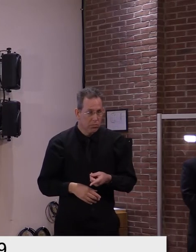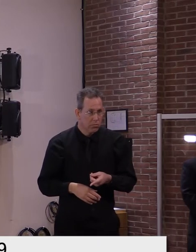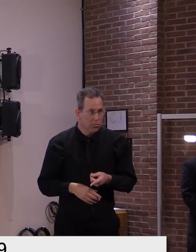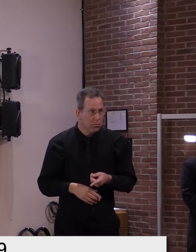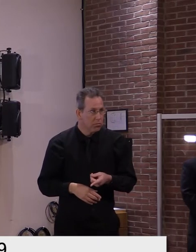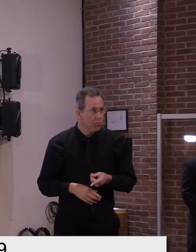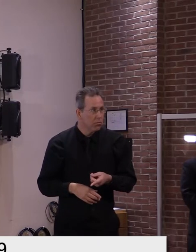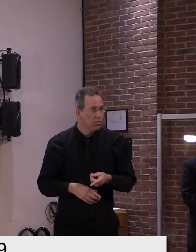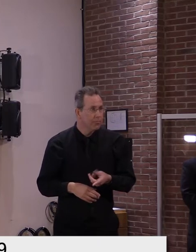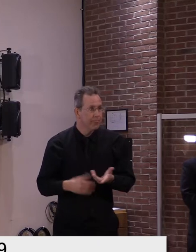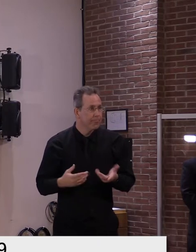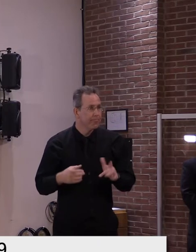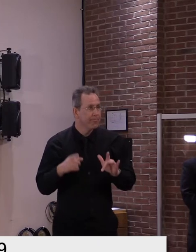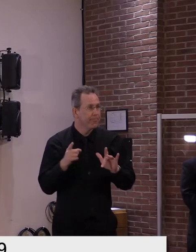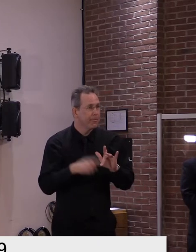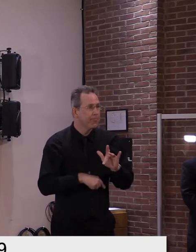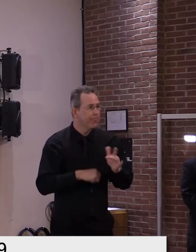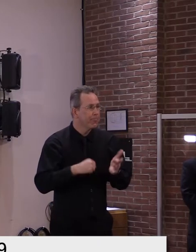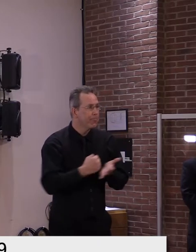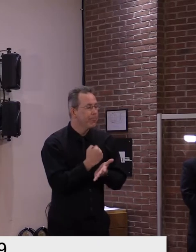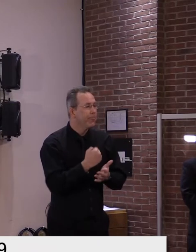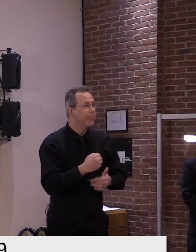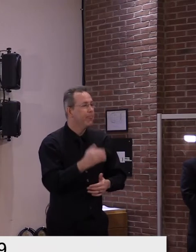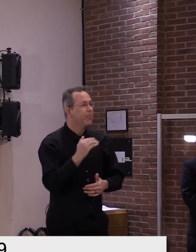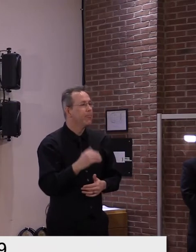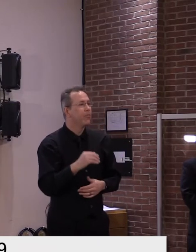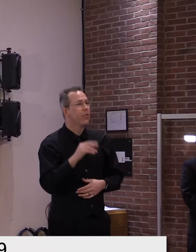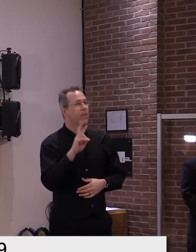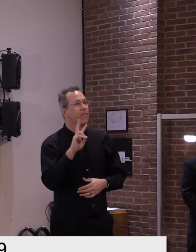Okay, we'll go to Peter Hirschfeld, VPR.